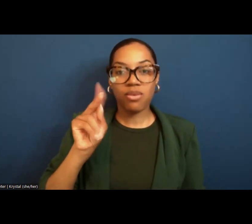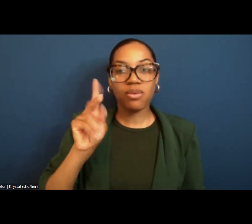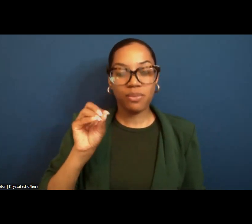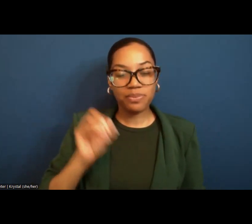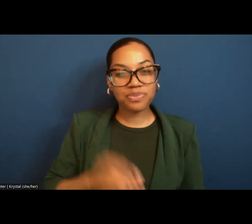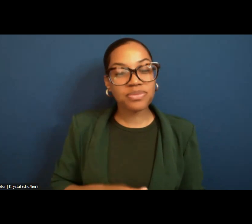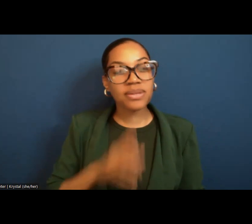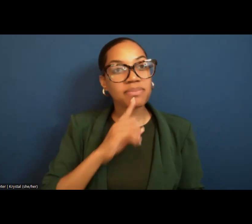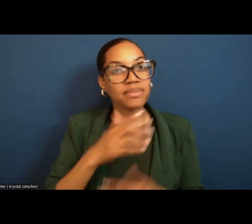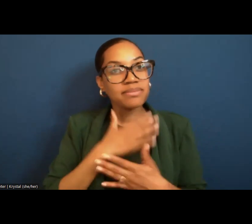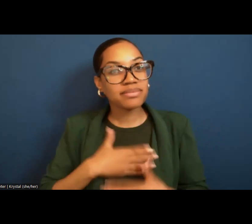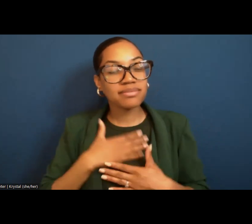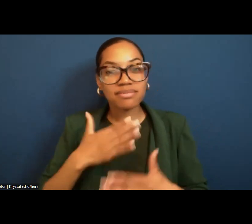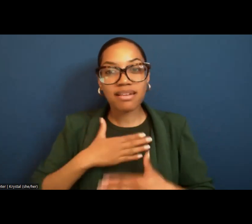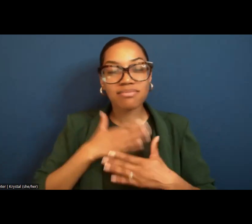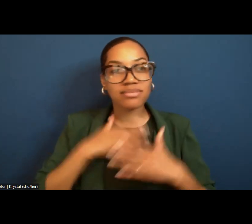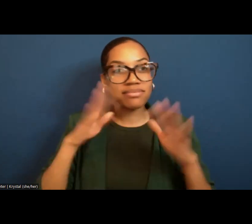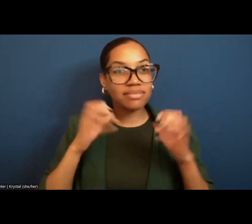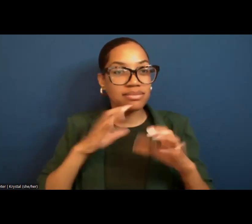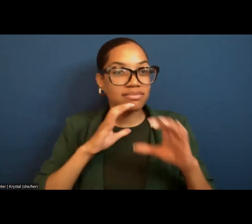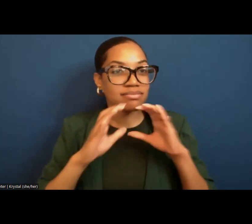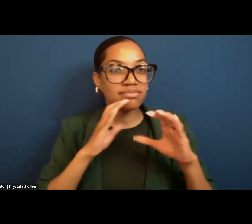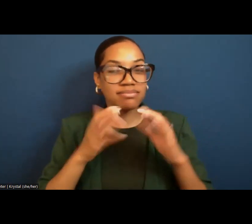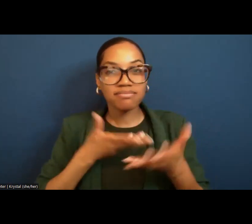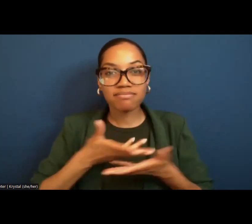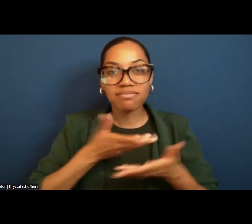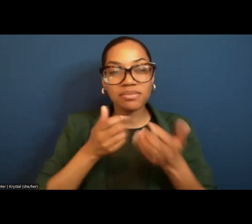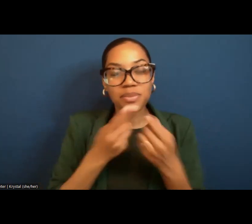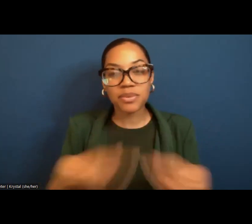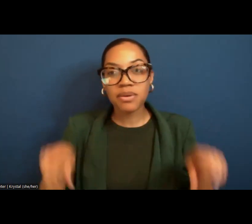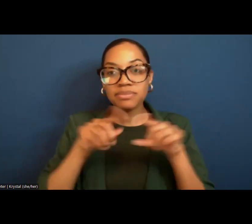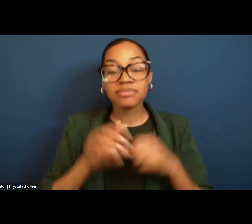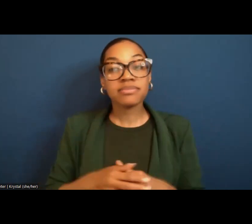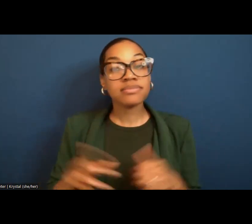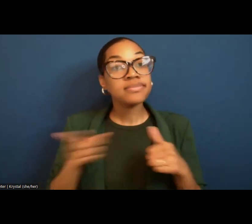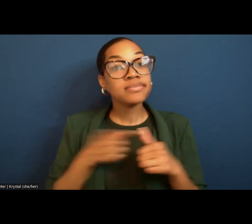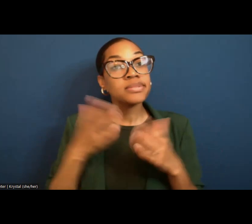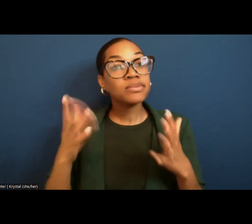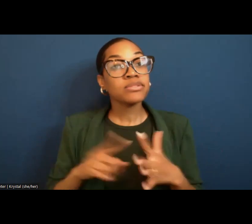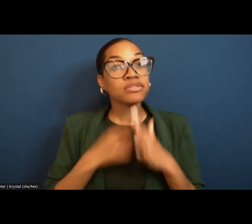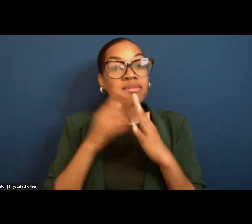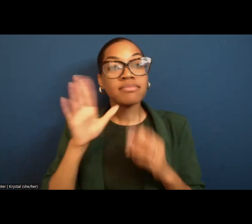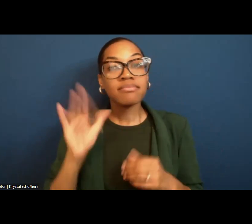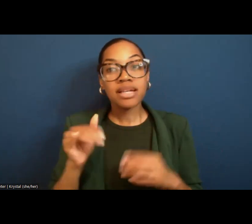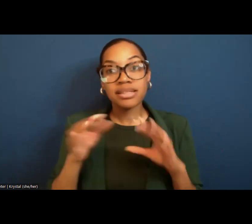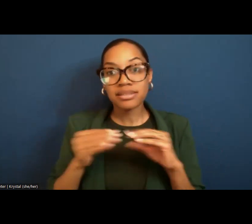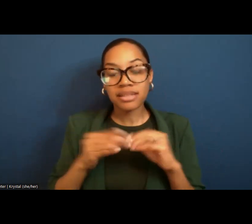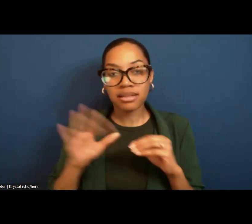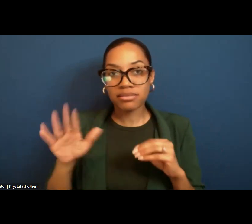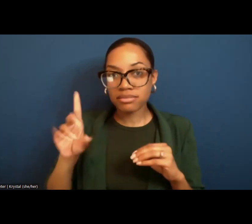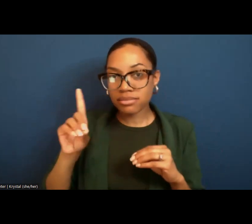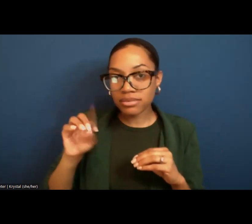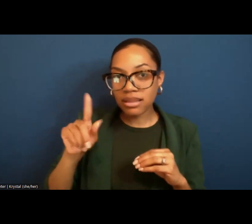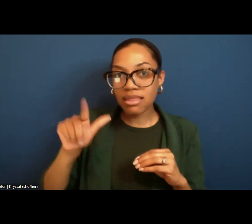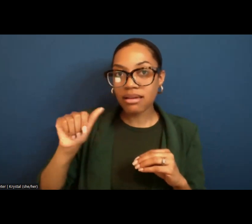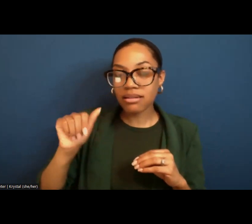and happy to be in conversation with you all. And I want to start off by just saying many thanks to Delana for that amazing song. I